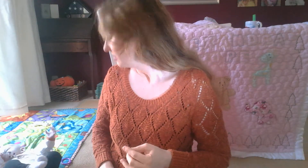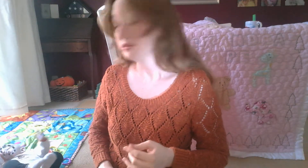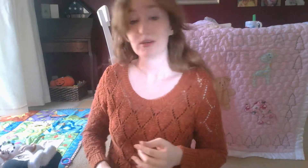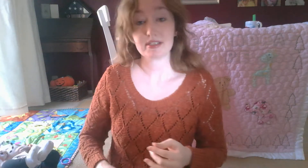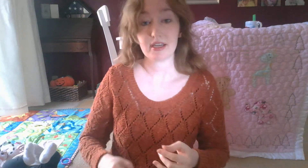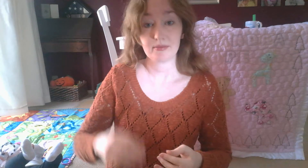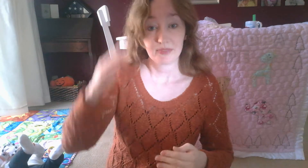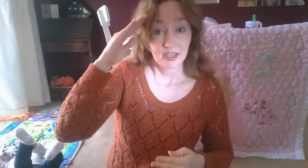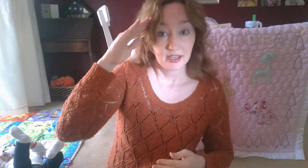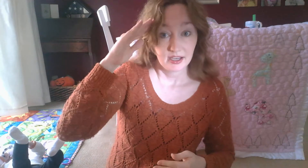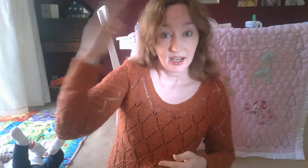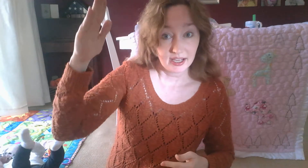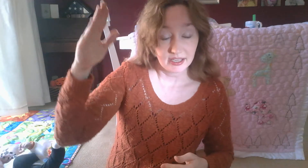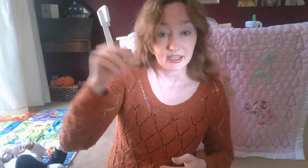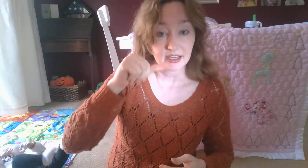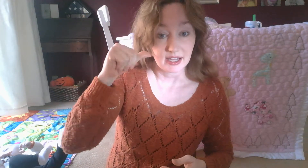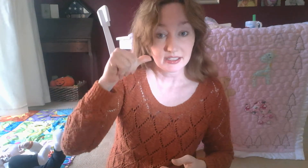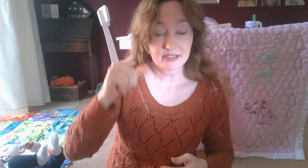So you could say, "Hi, Alex.